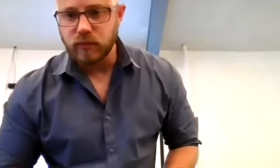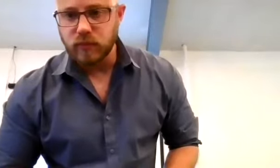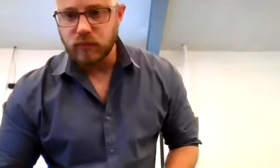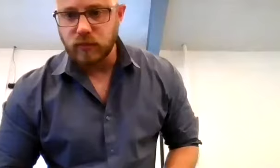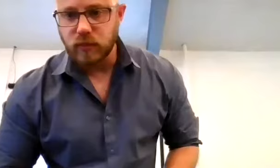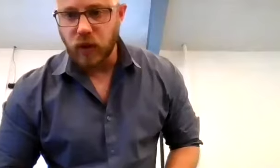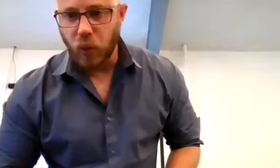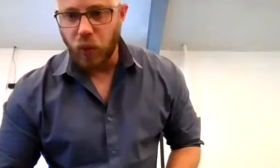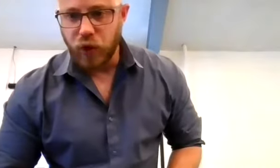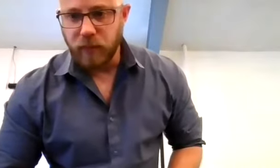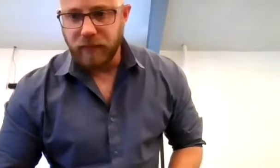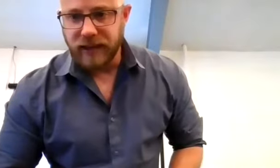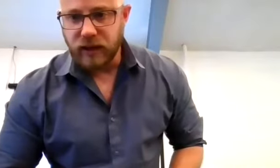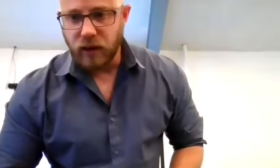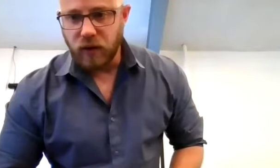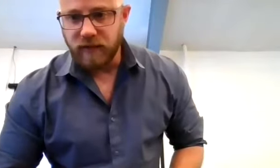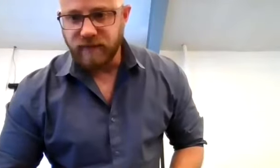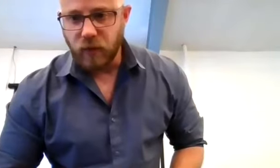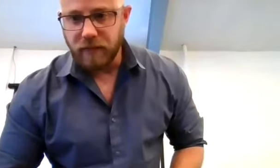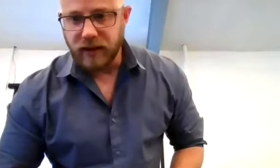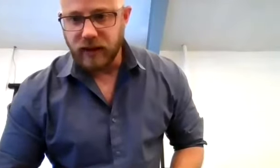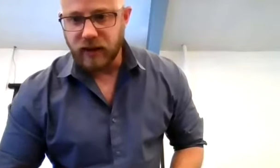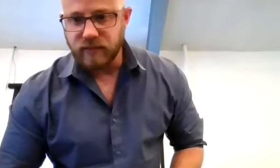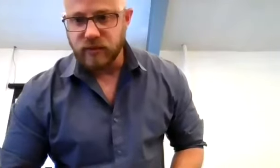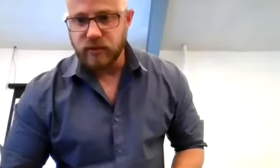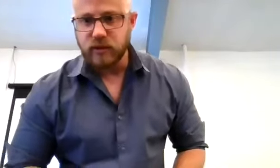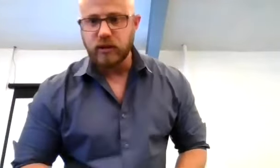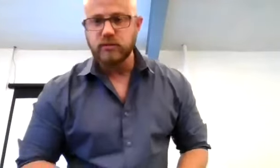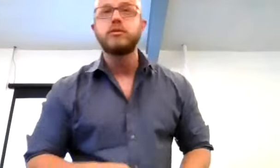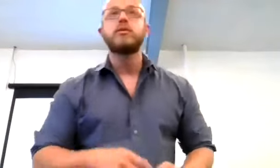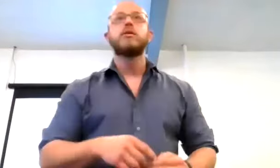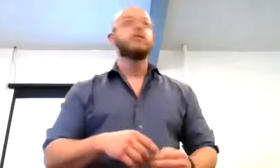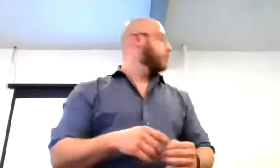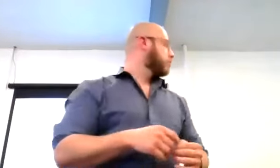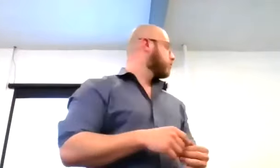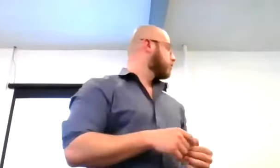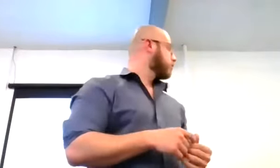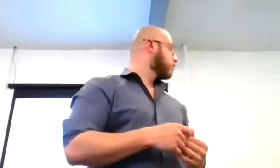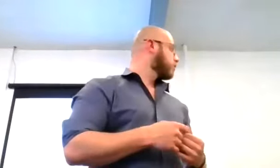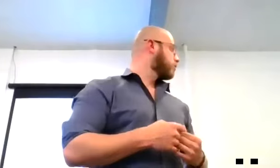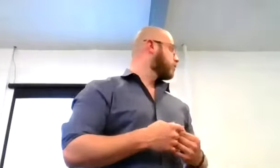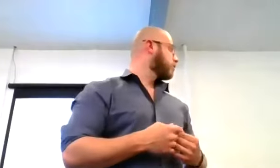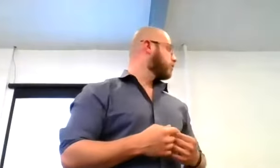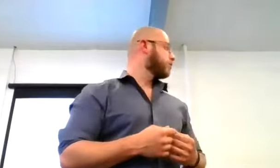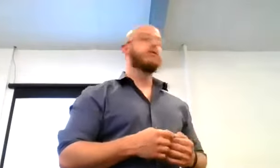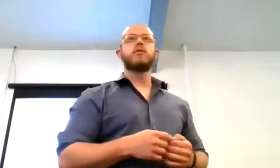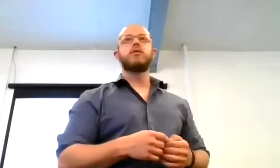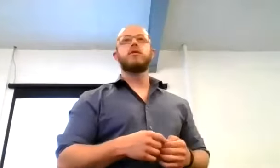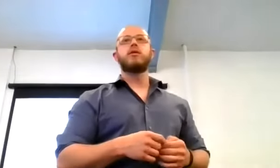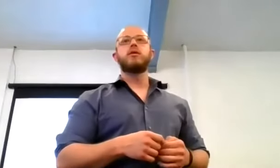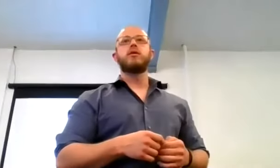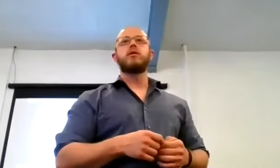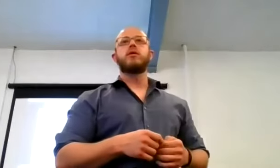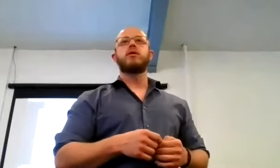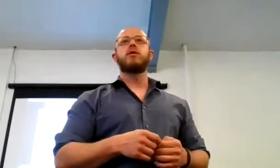The recording link will be posted on social media. If you want us to email it to you, you need to send us an email. The recording link will